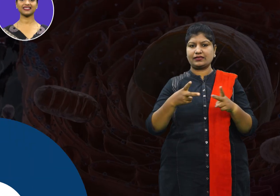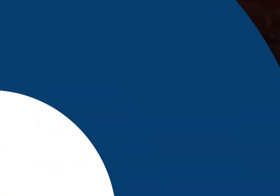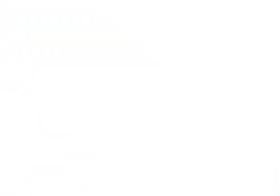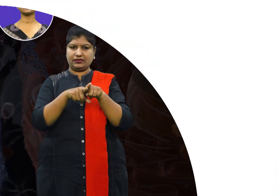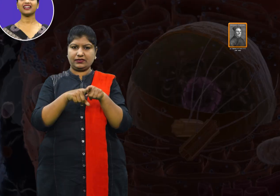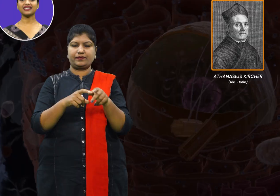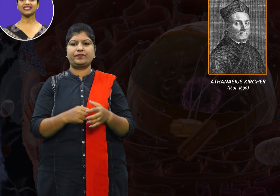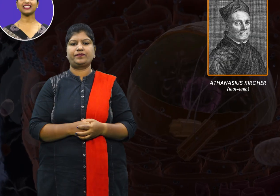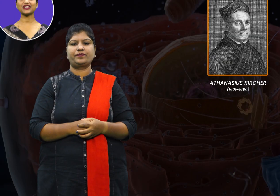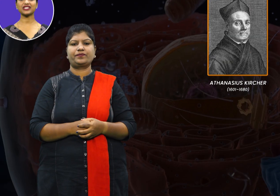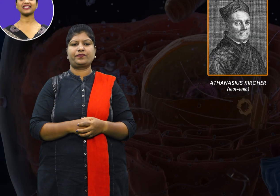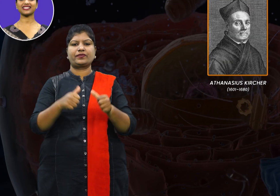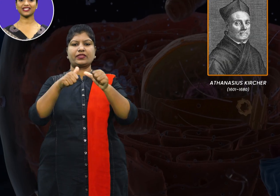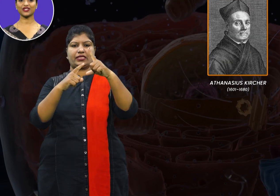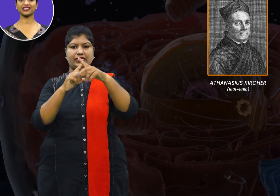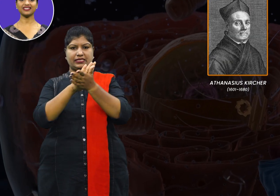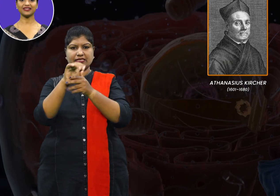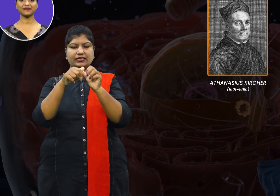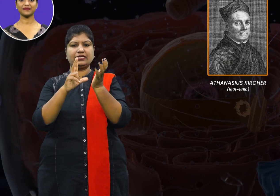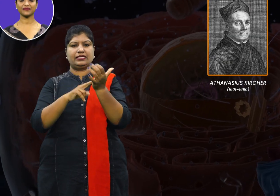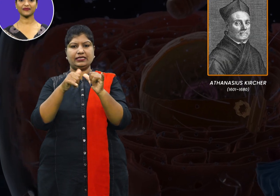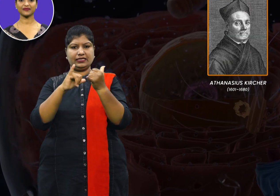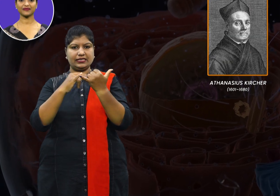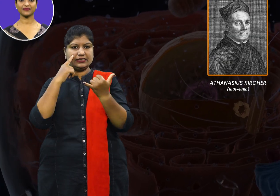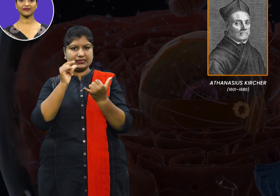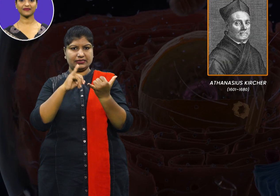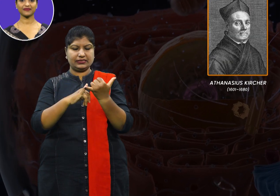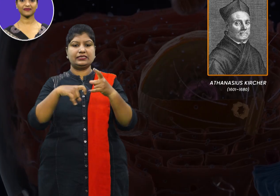like Athanasius Kircher,